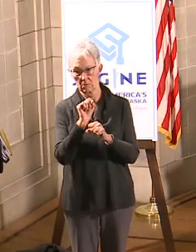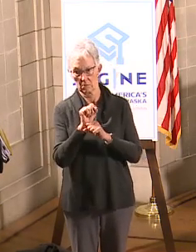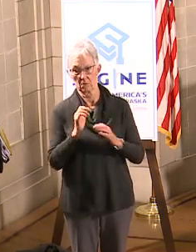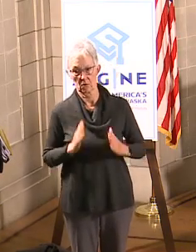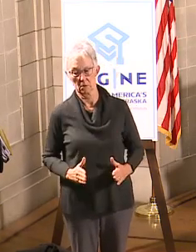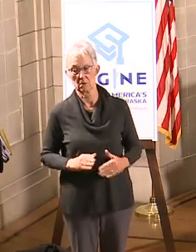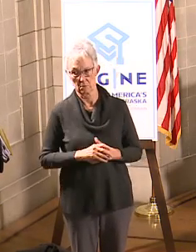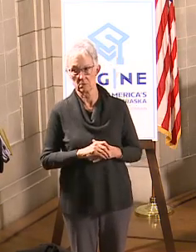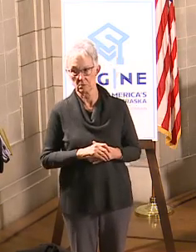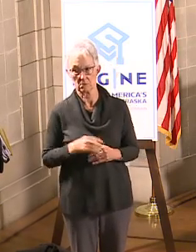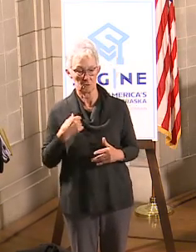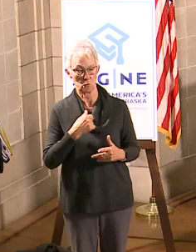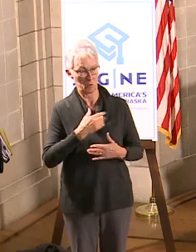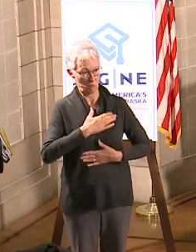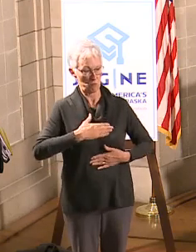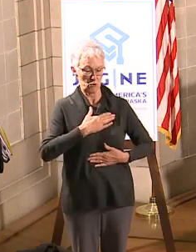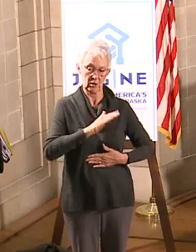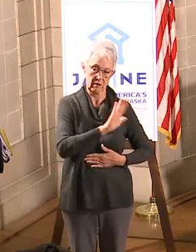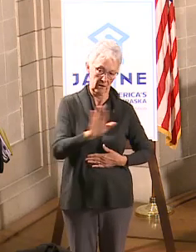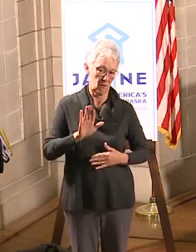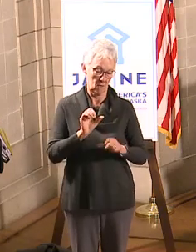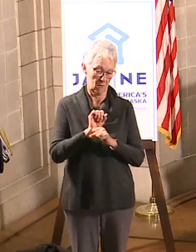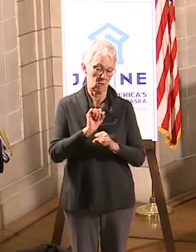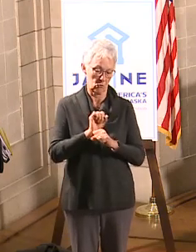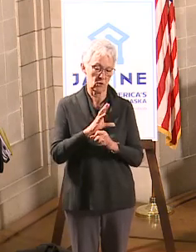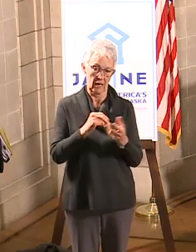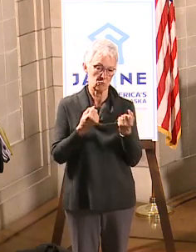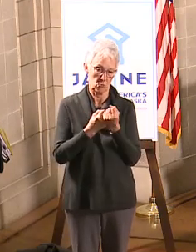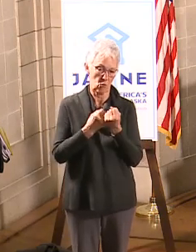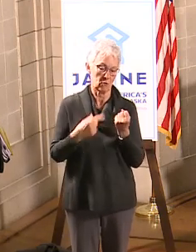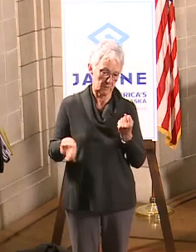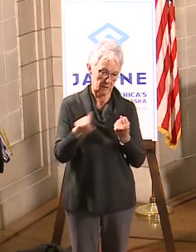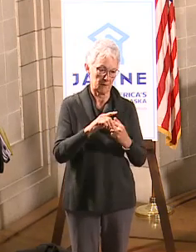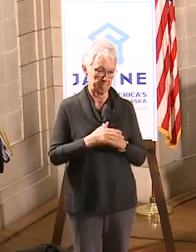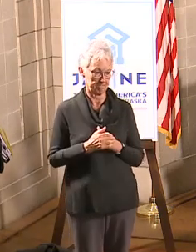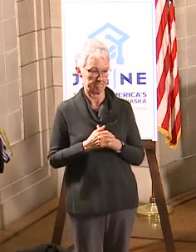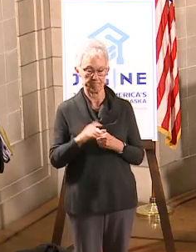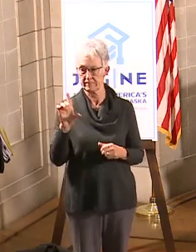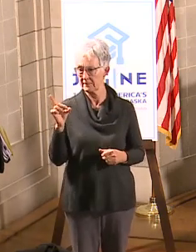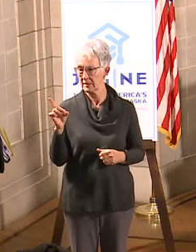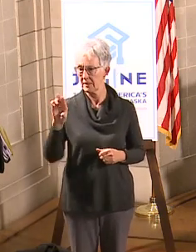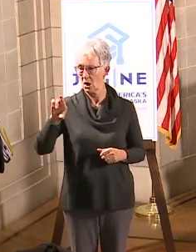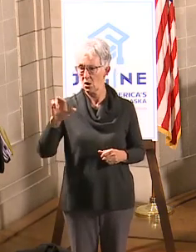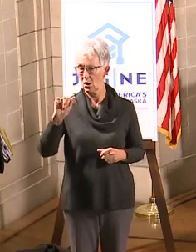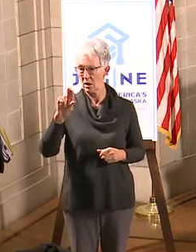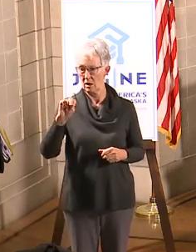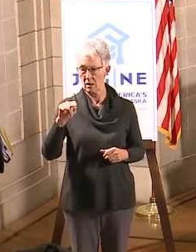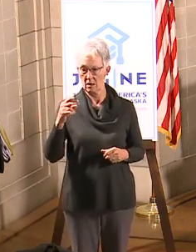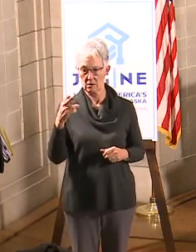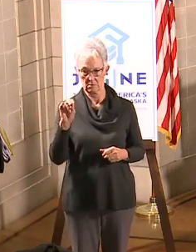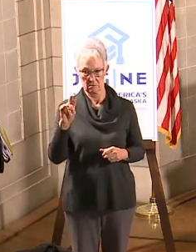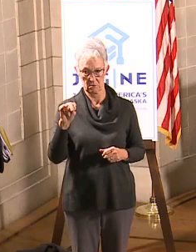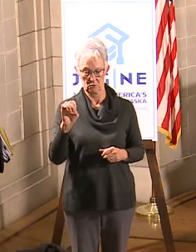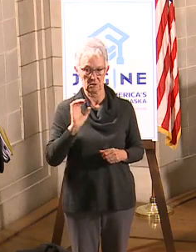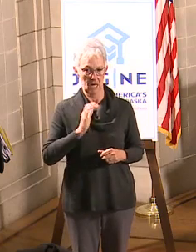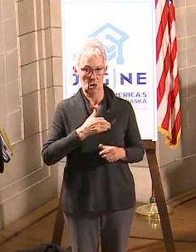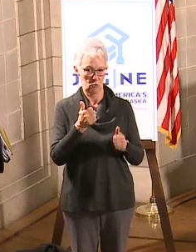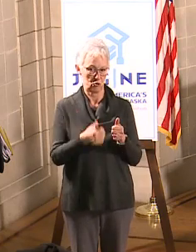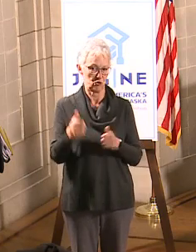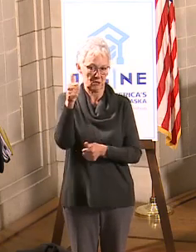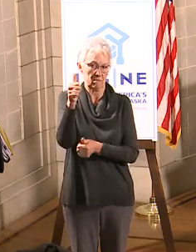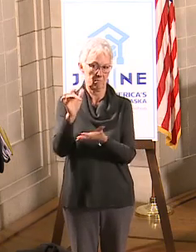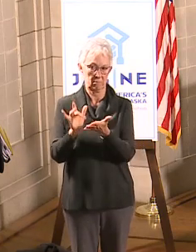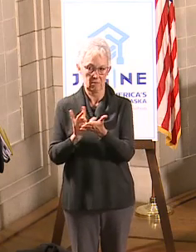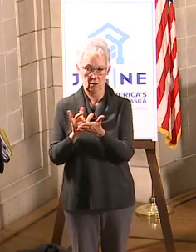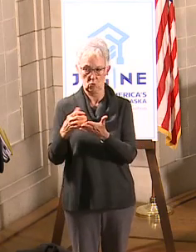we appreciate and support them. And to say a few more words with that, I've got Dr. Gary Antone, who is our Chief Medical Officer for the